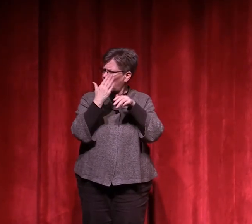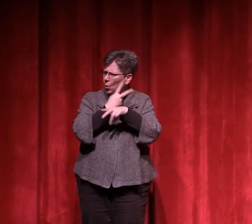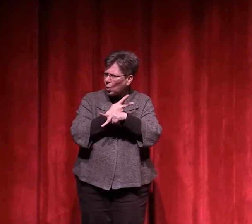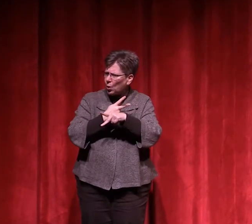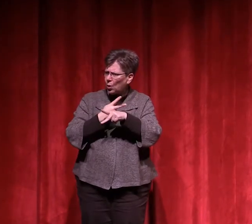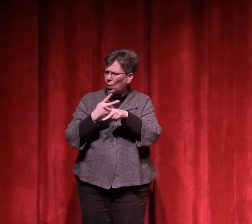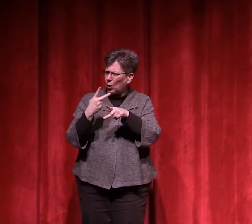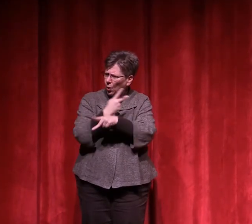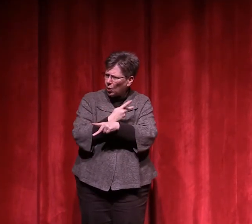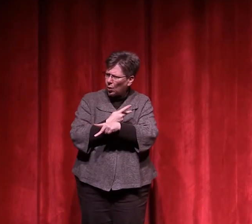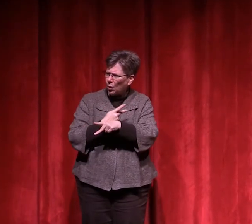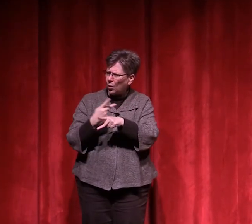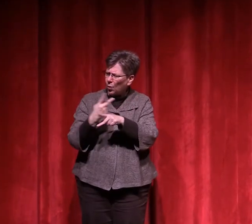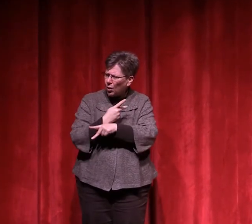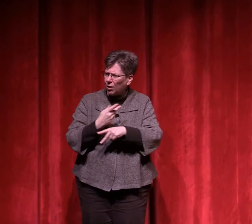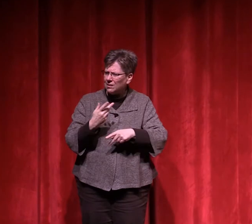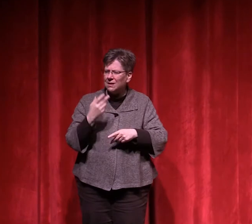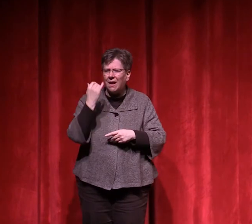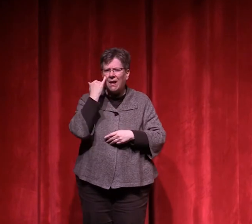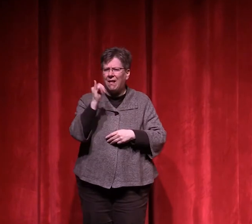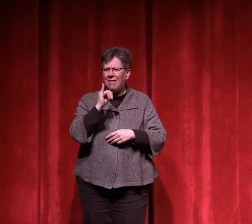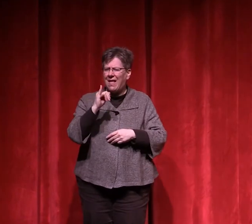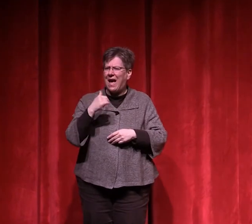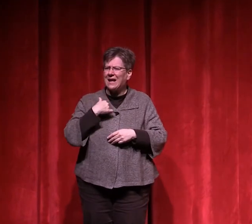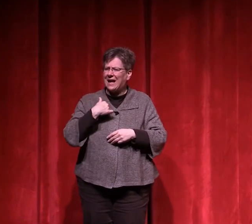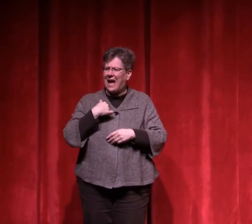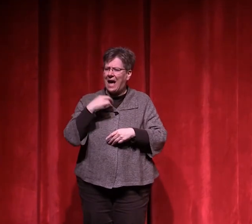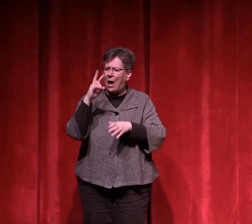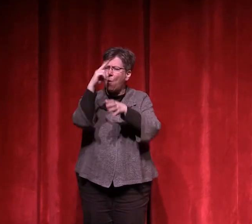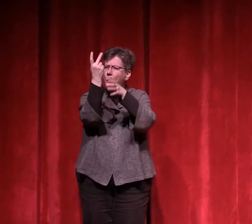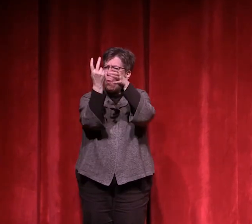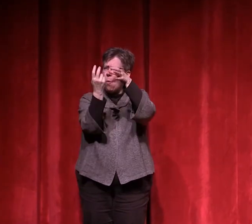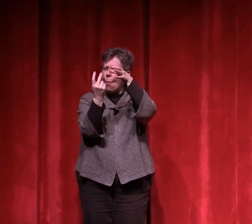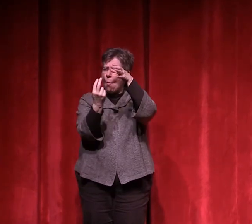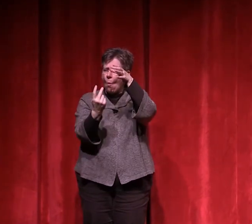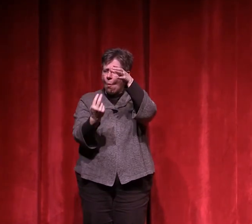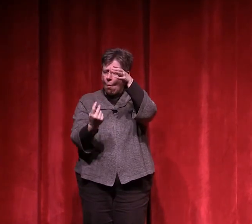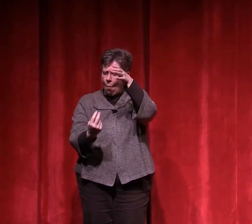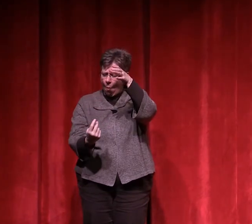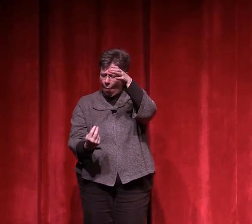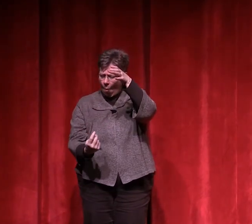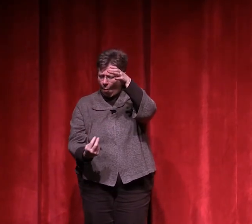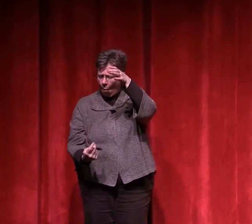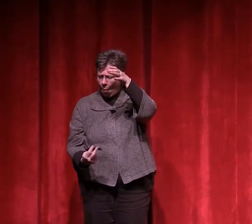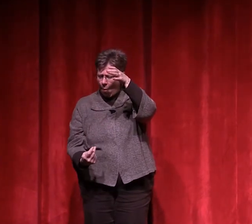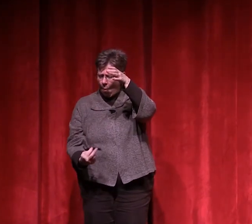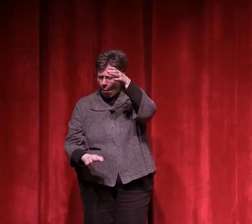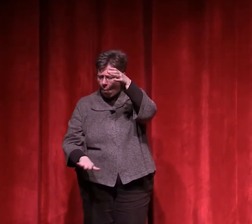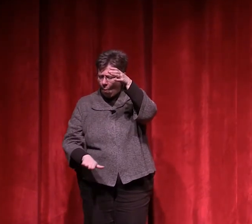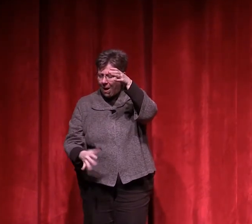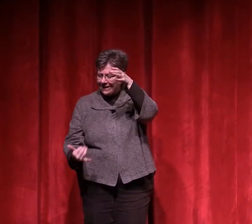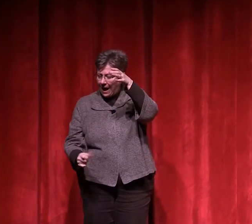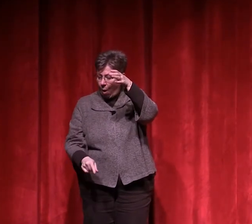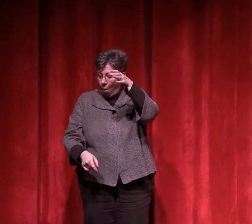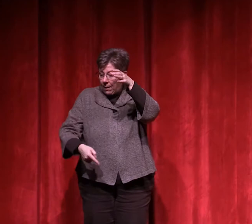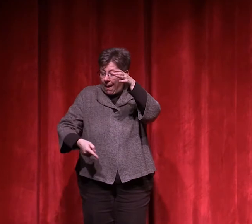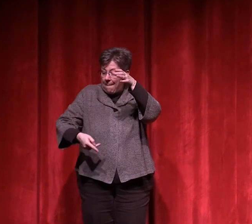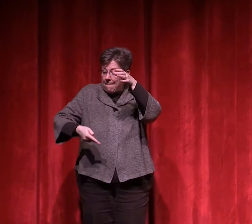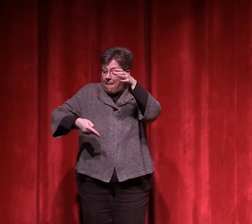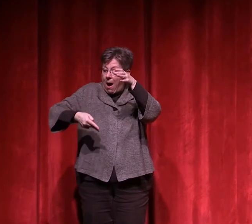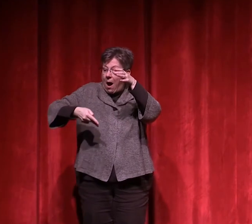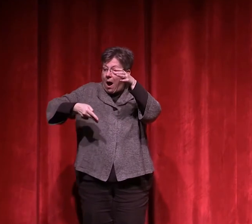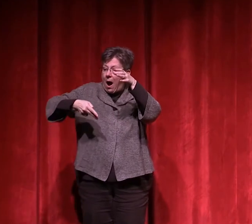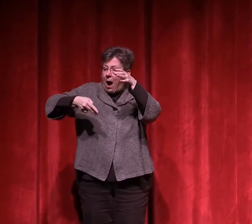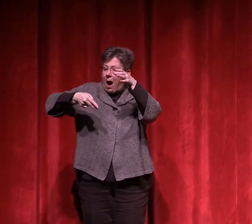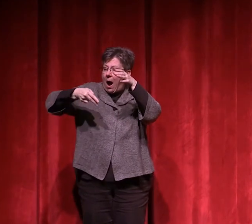agitating. It was like I was a deep sea diver coming up from the bottom of the ocean as I became more and